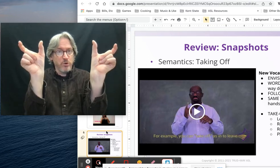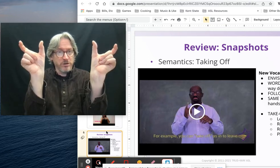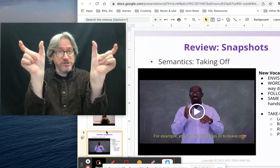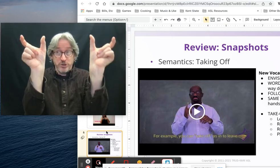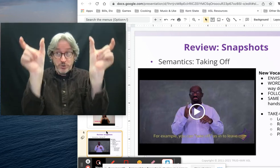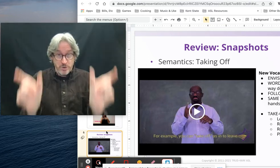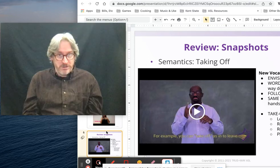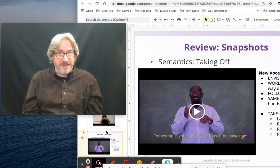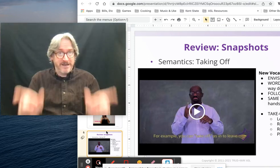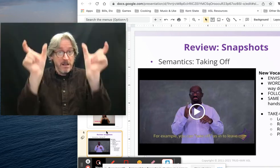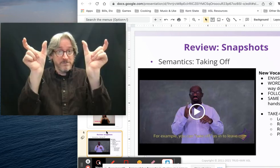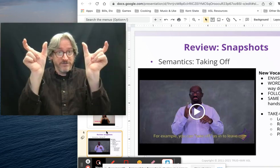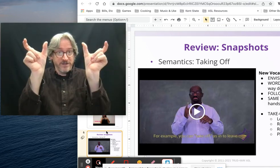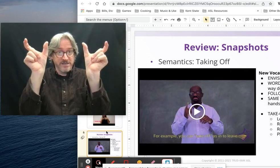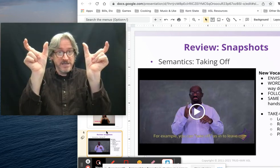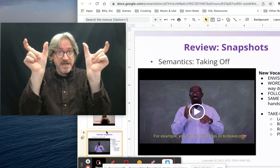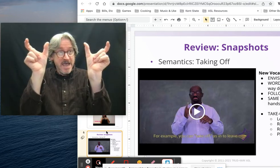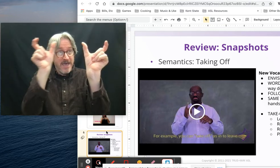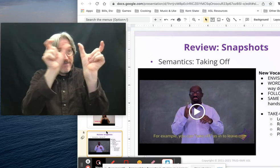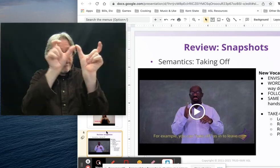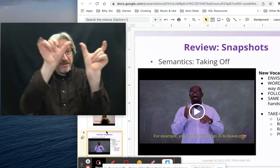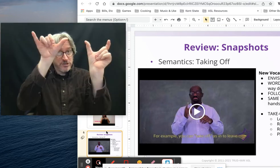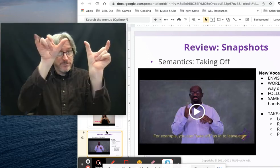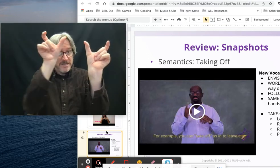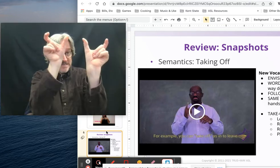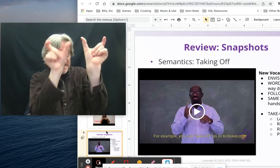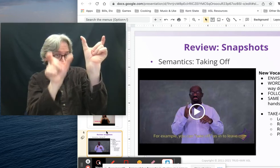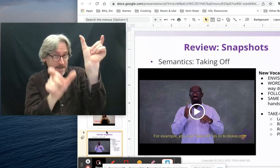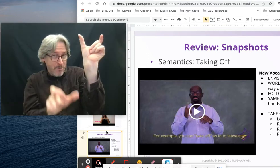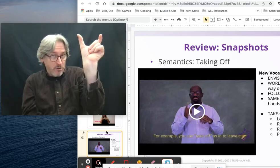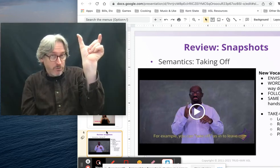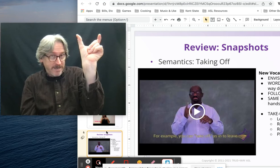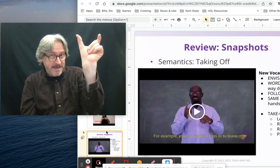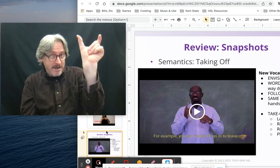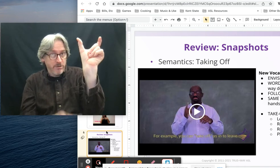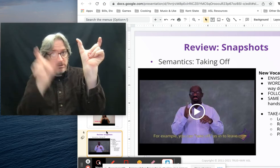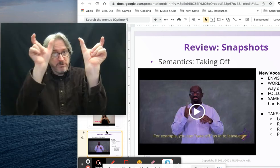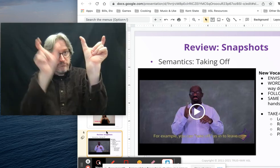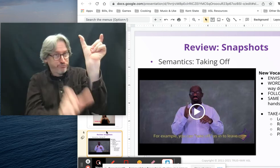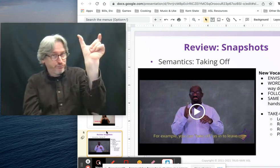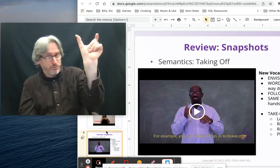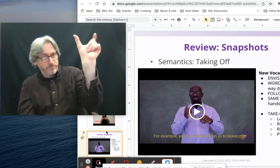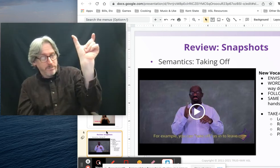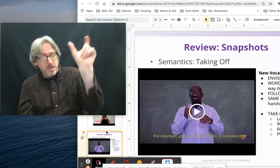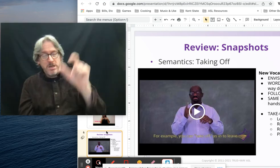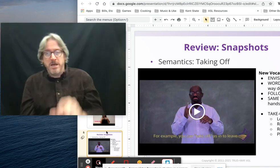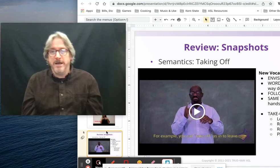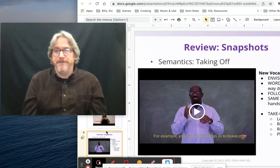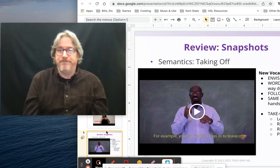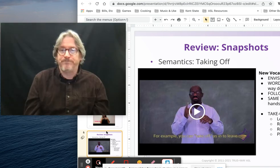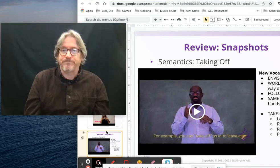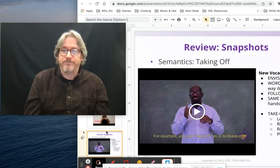two words, two like columns of things, and that things should be the same all the way down.